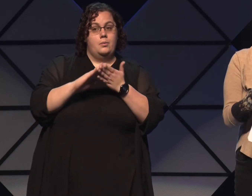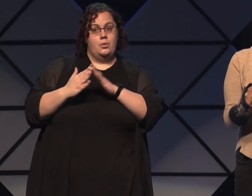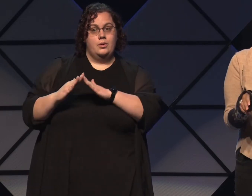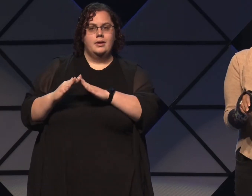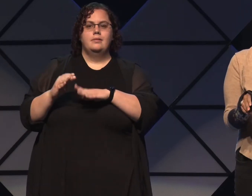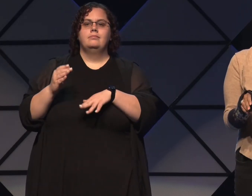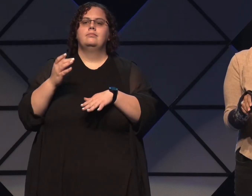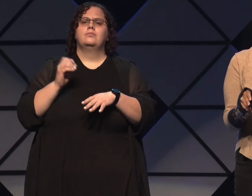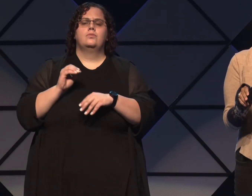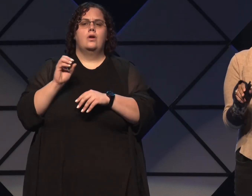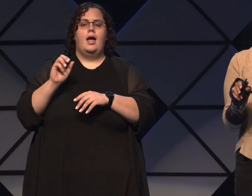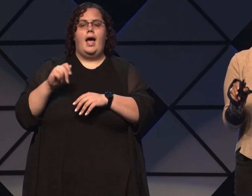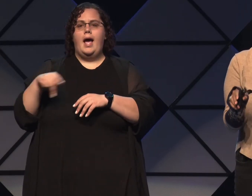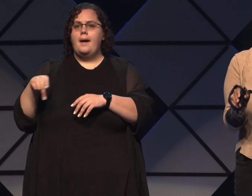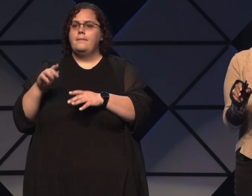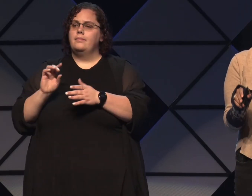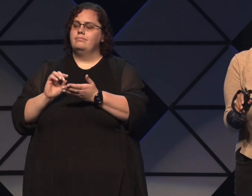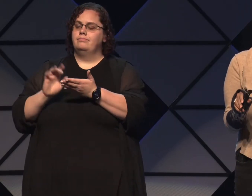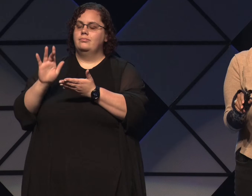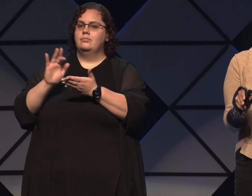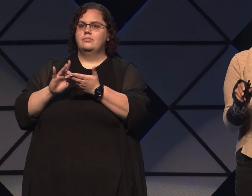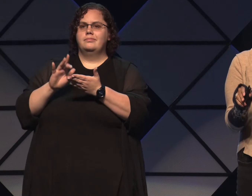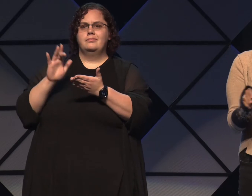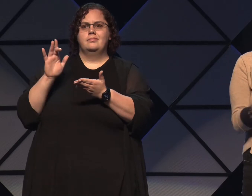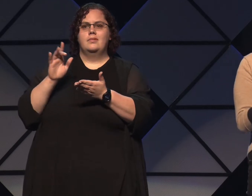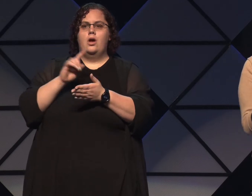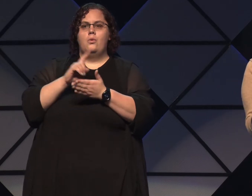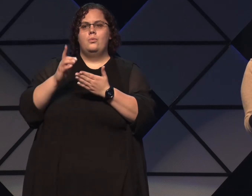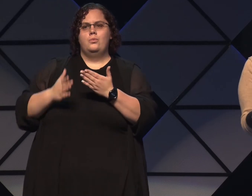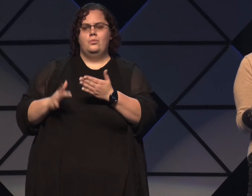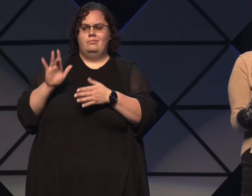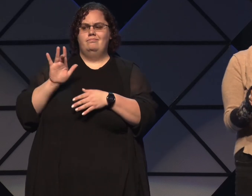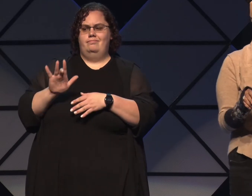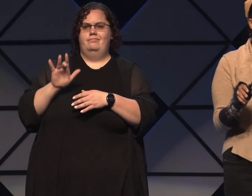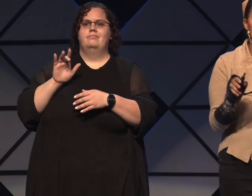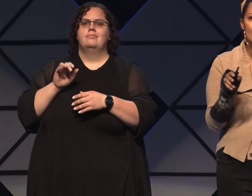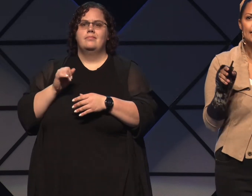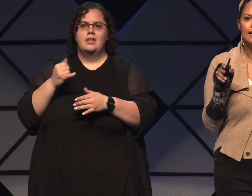just open your app and click on the weekend section and you can get all the